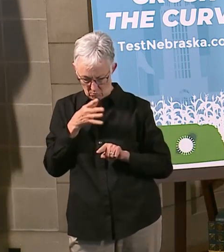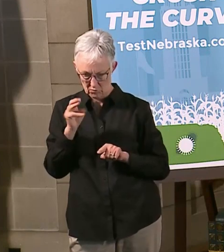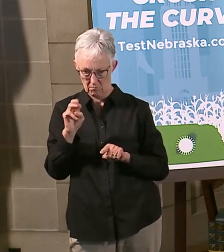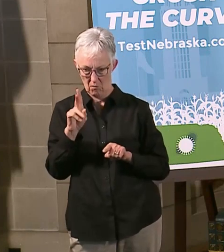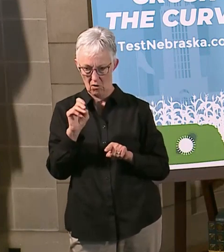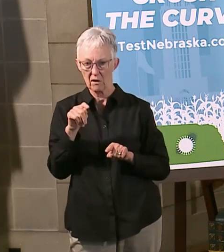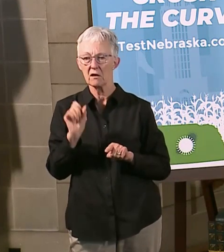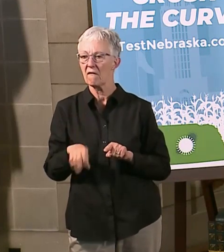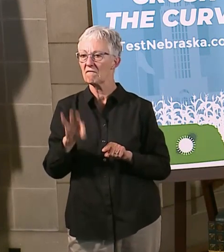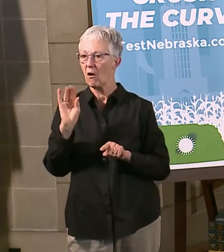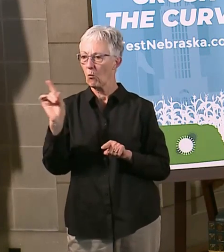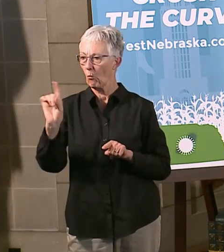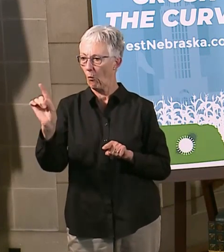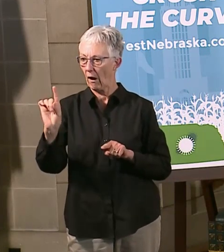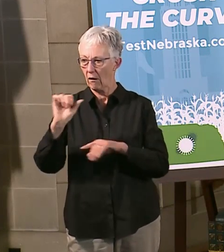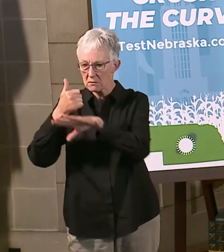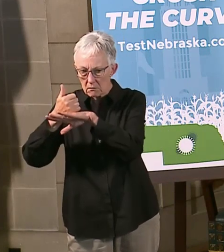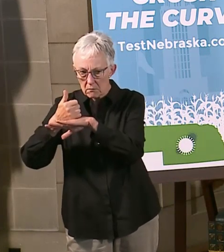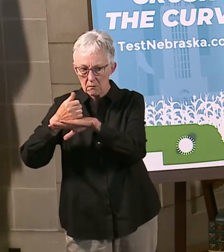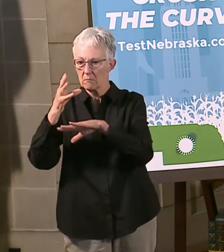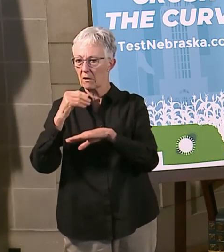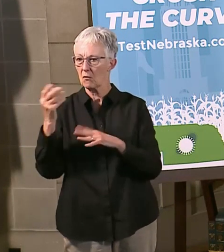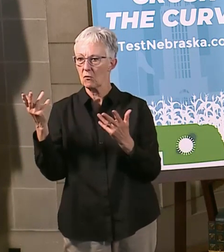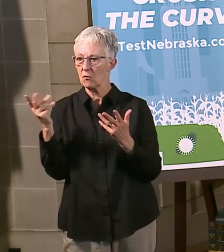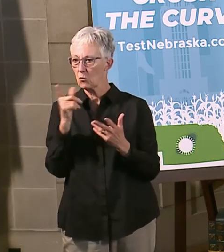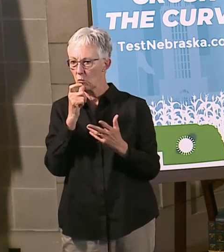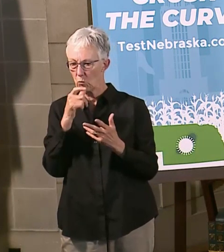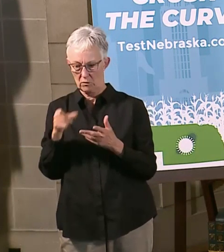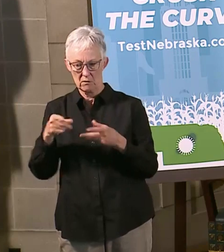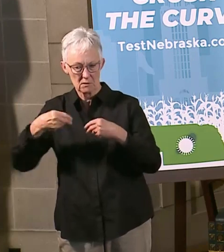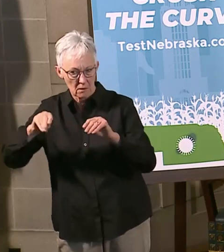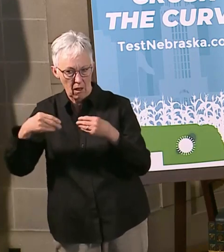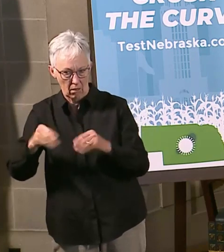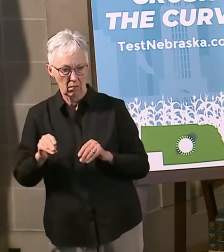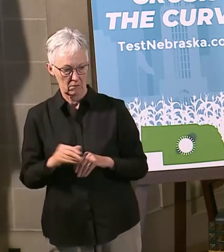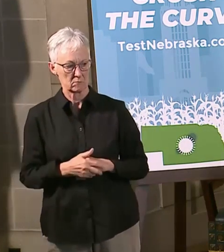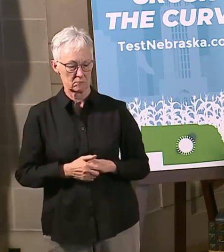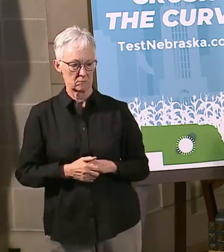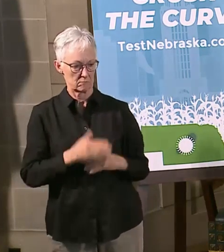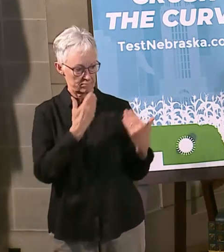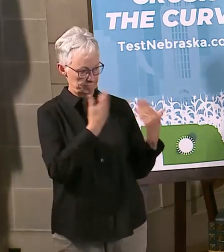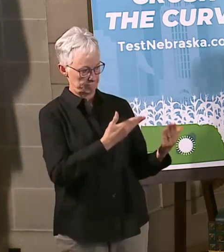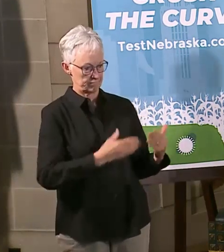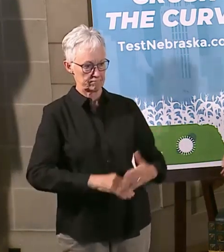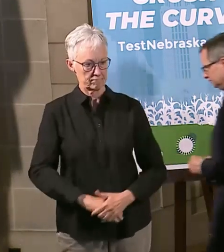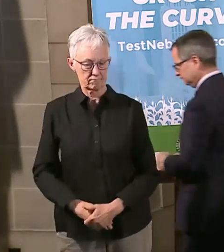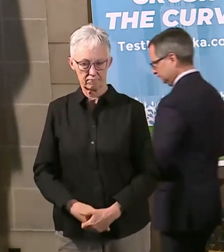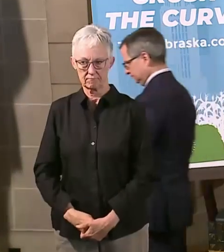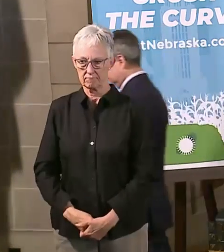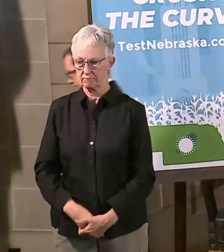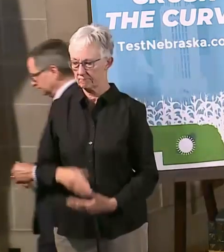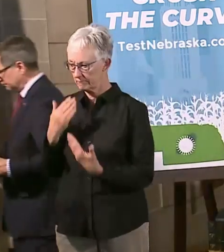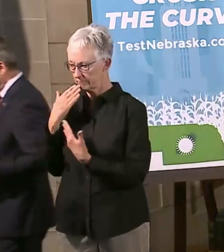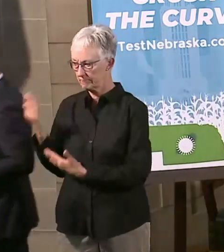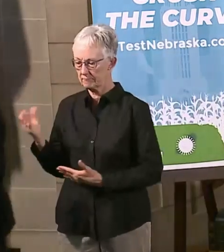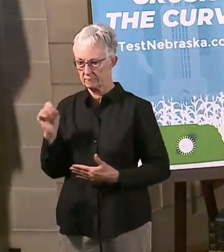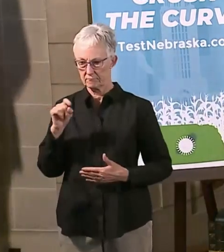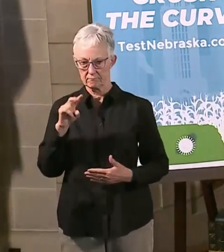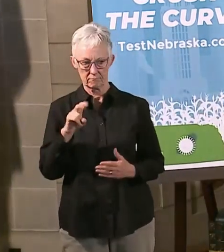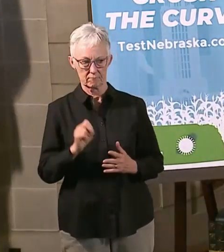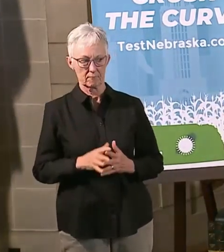at, and also the vendors that are supplying produce to them. Thank you. Great, thank you, Steve.